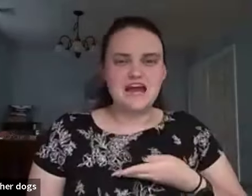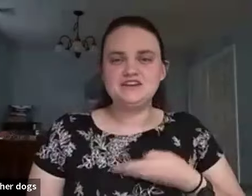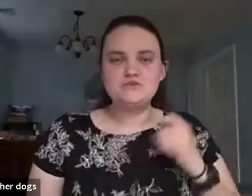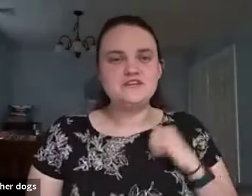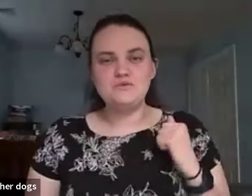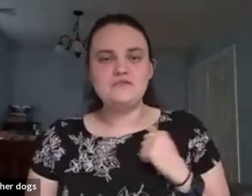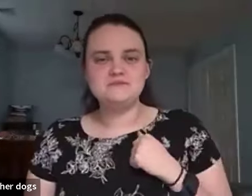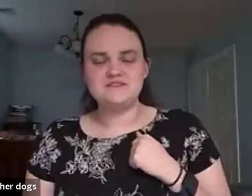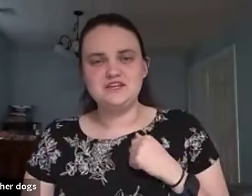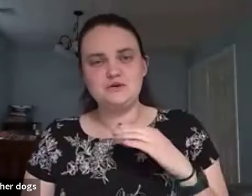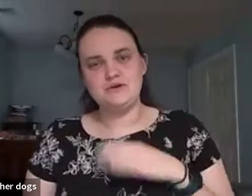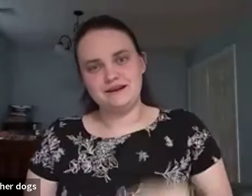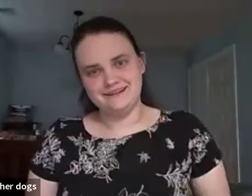upset, I don't think you want them to think you're pregnant.